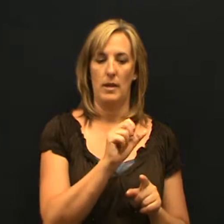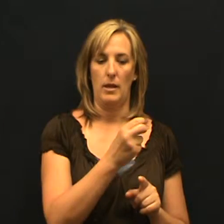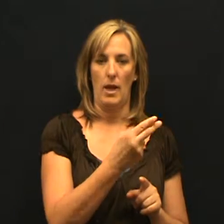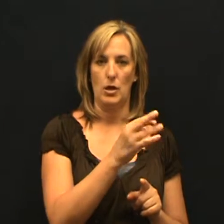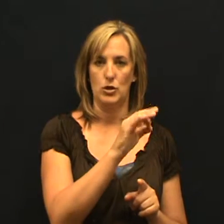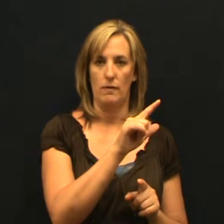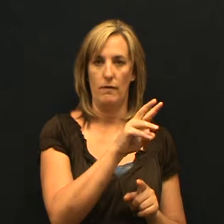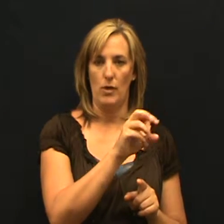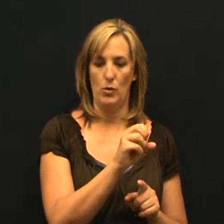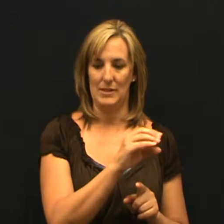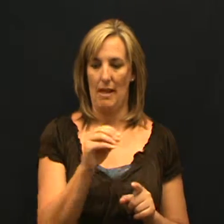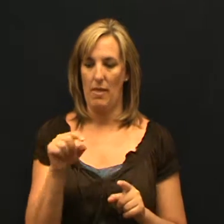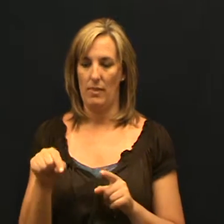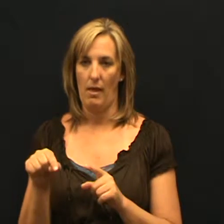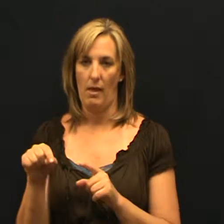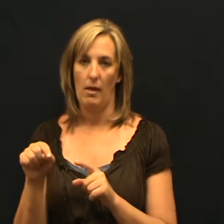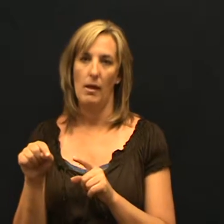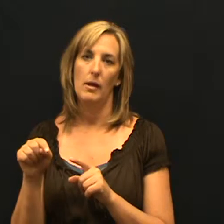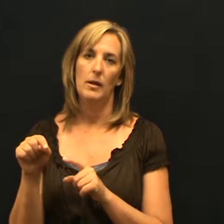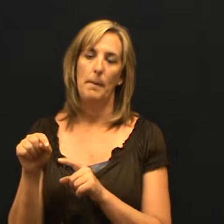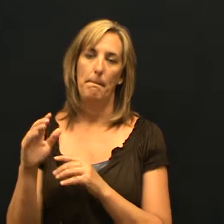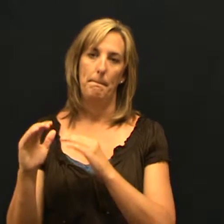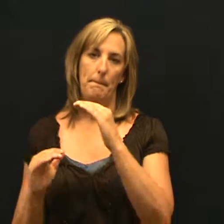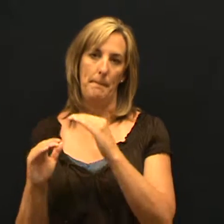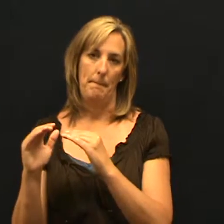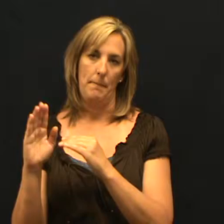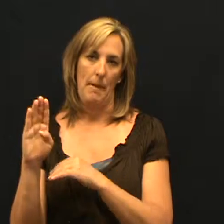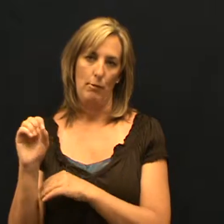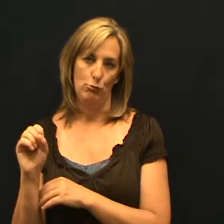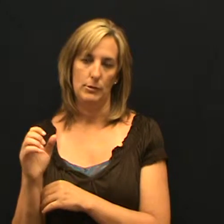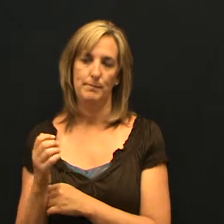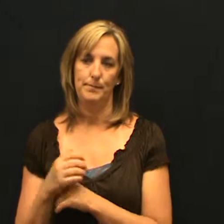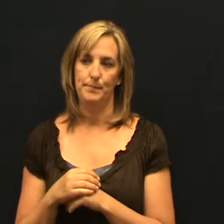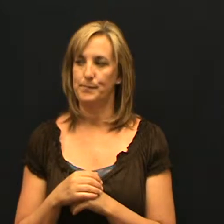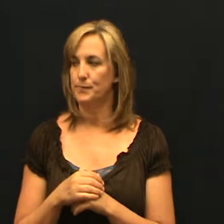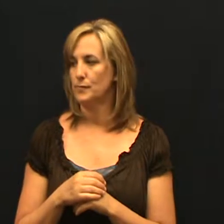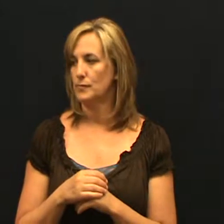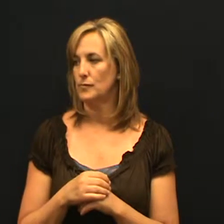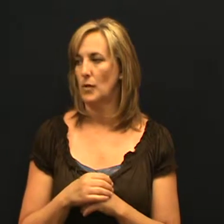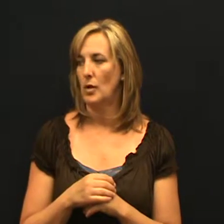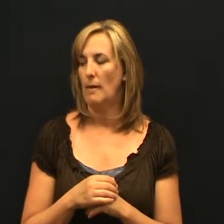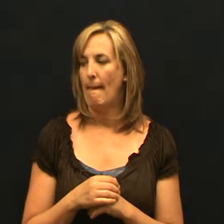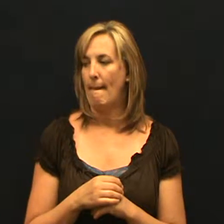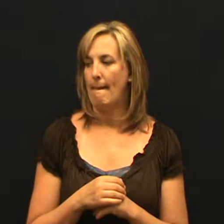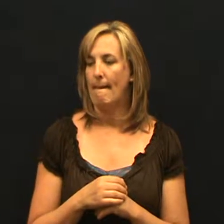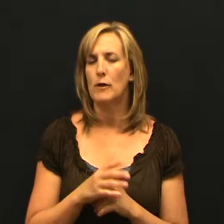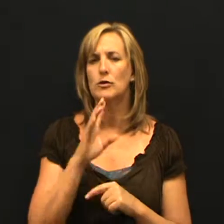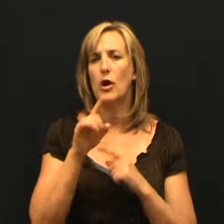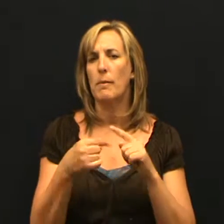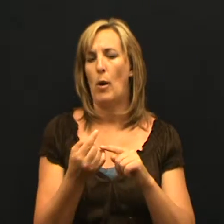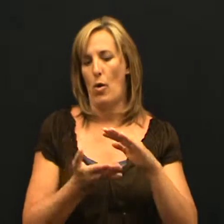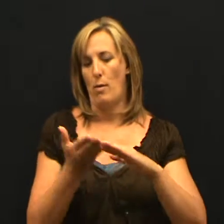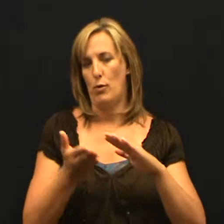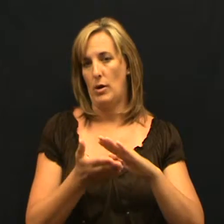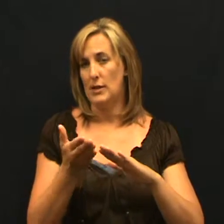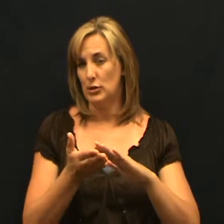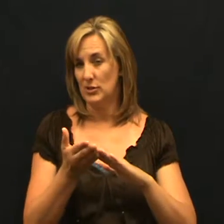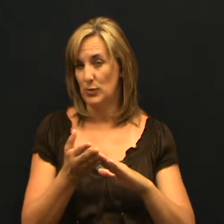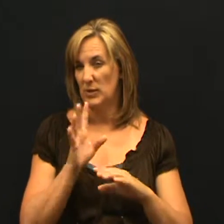So when we talk about cash flows from operations, what we're really looking at is current assets and current